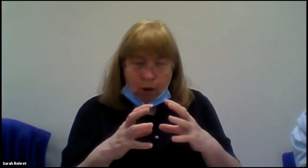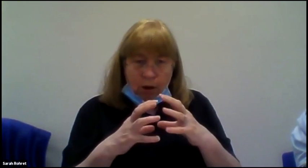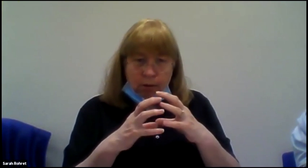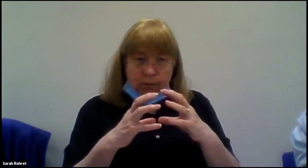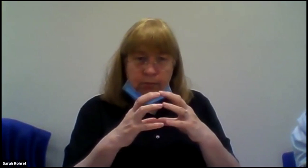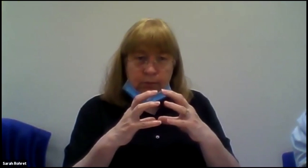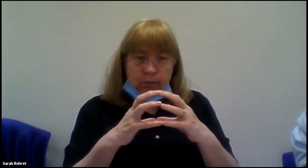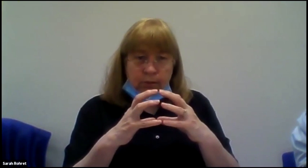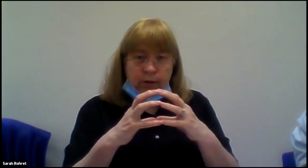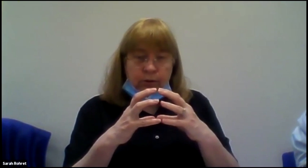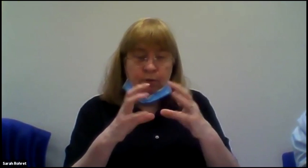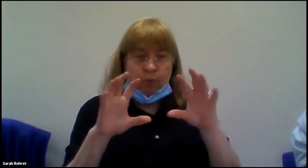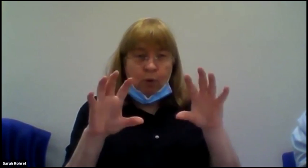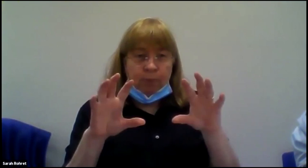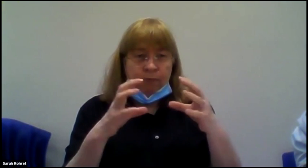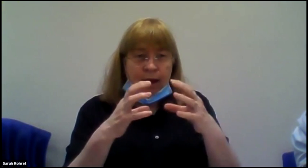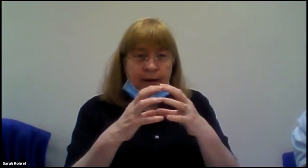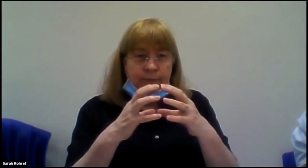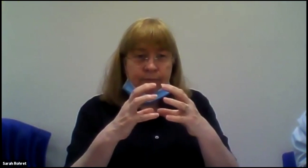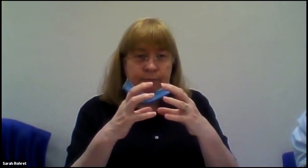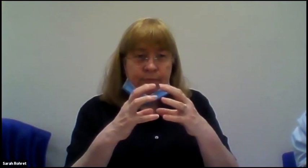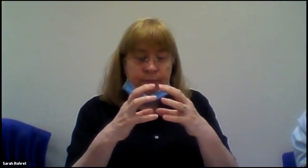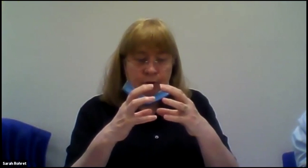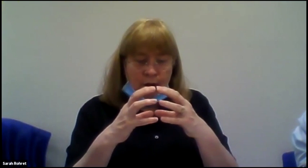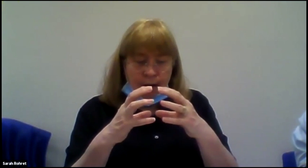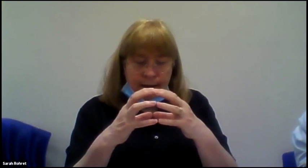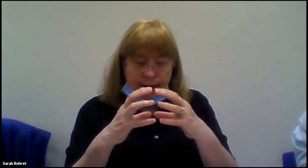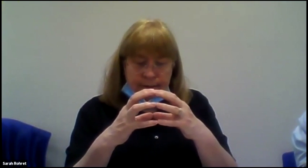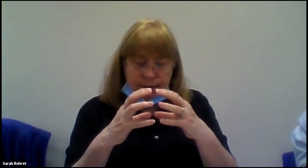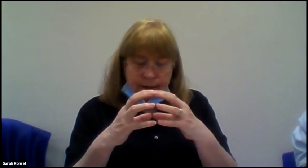Ball, is your open 5 claw hands, and they